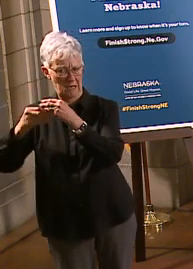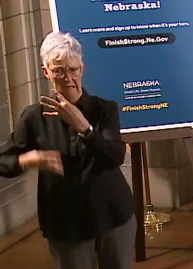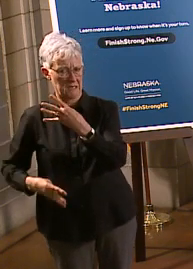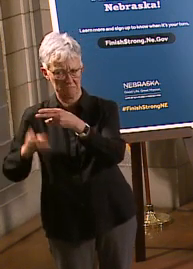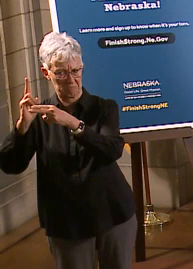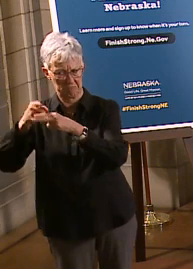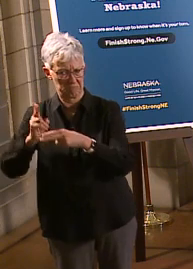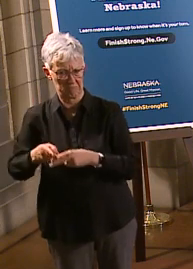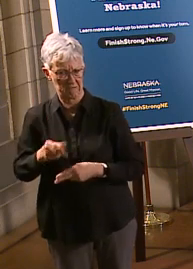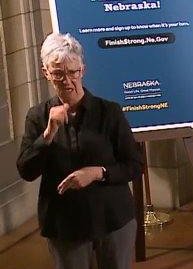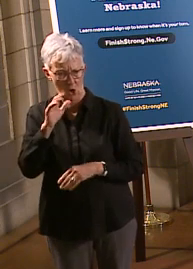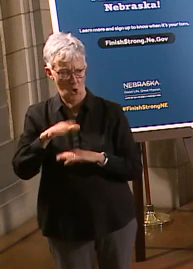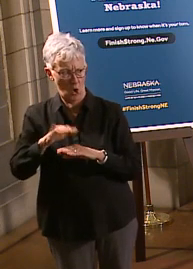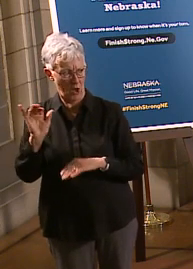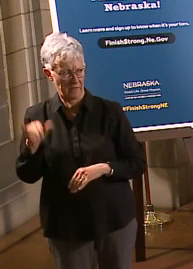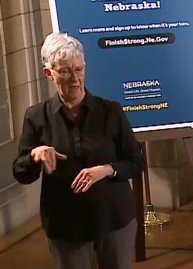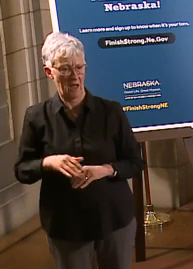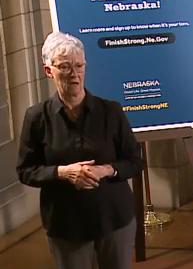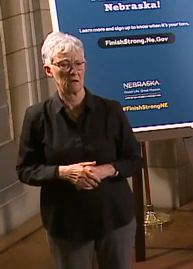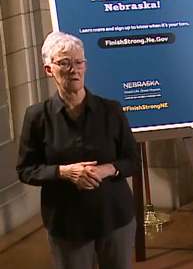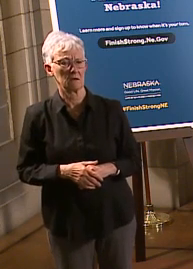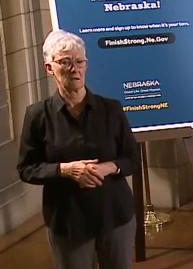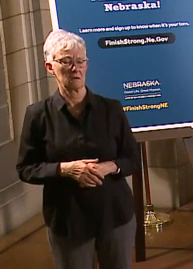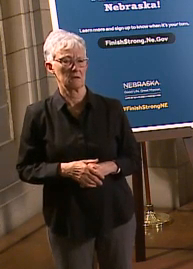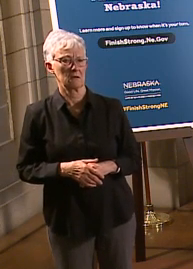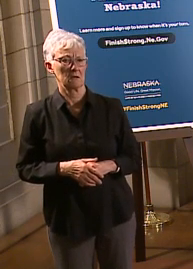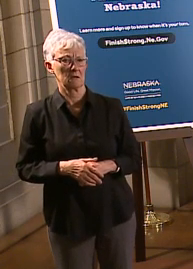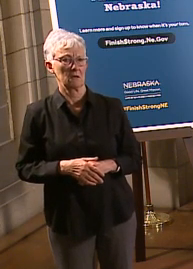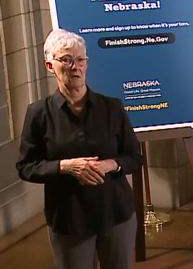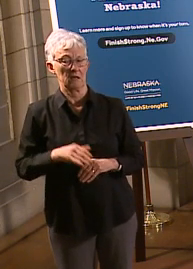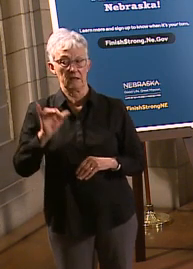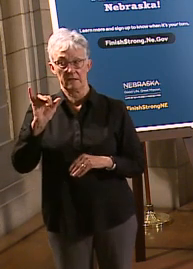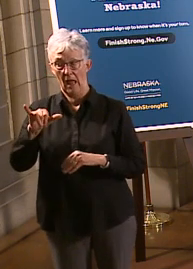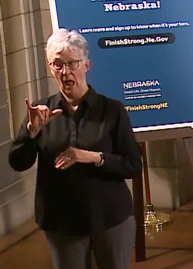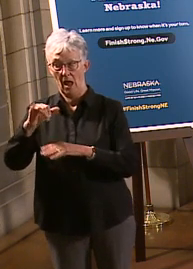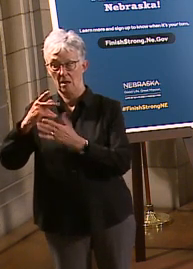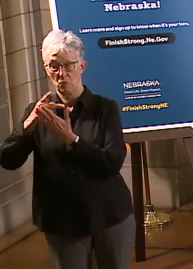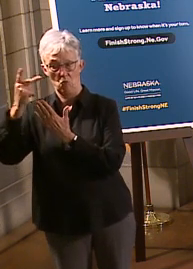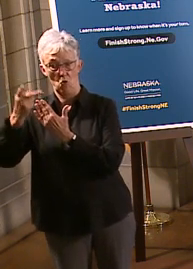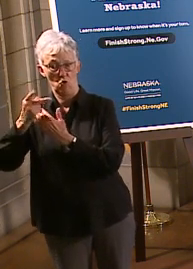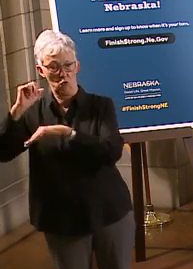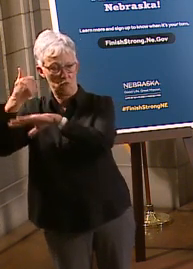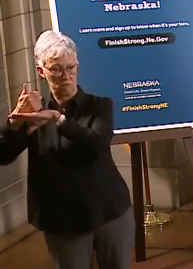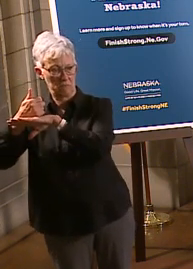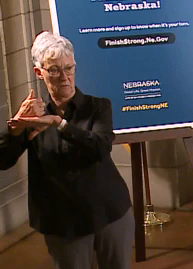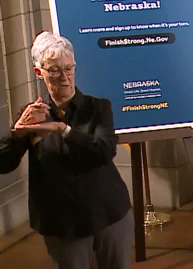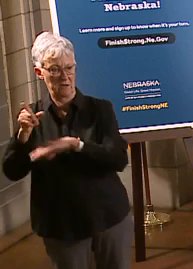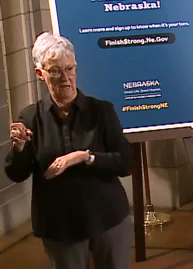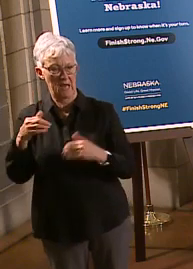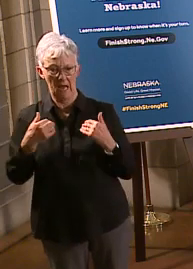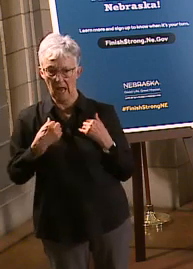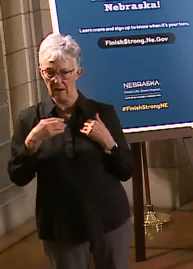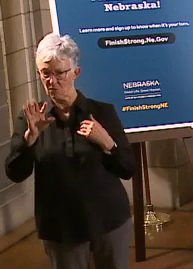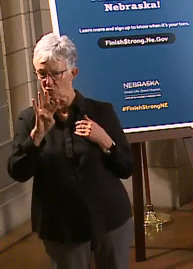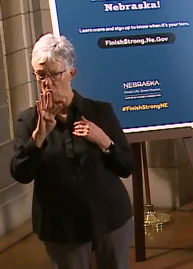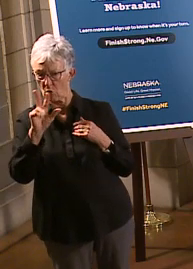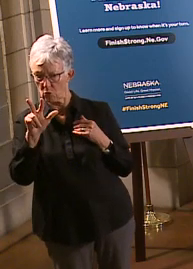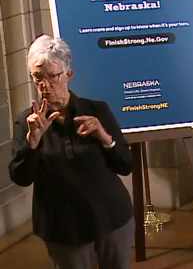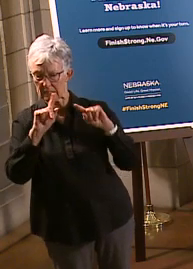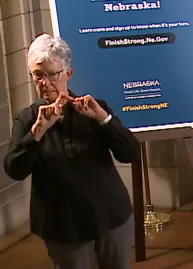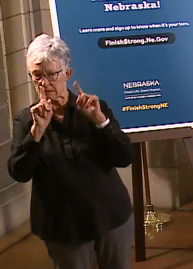the expansion of the federal pharmacy program. The original federal pharmacy program, the federal government picked 43 spots,